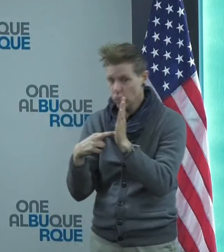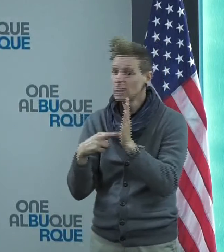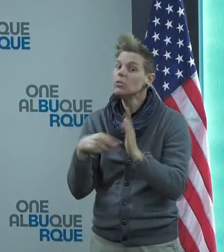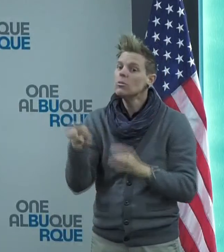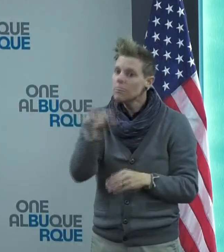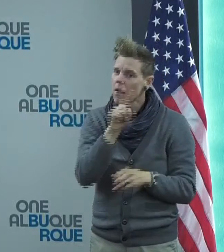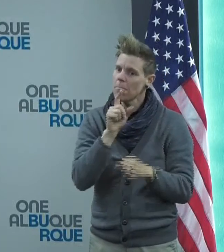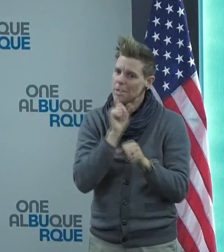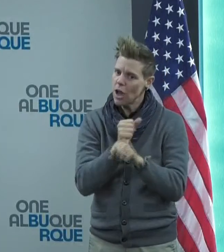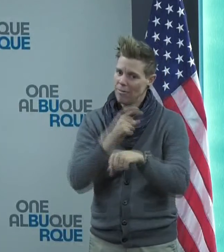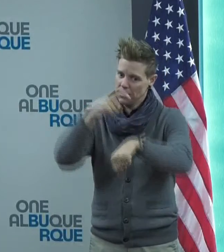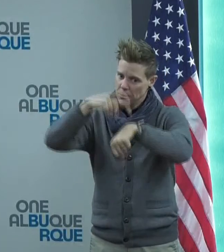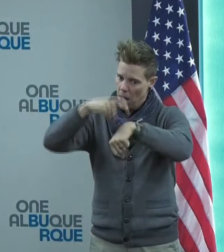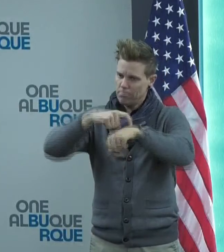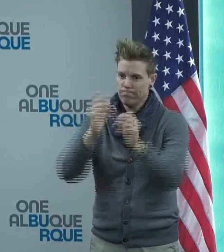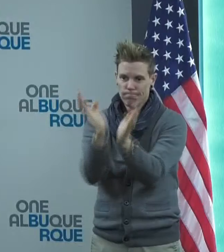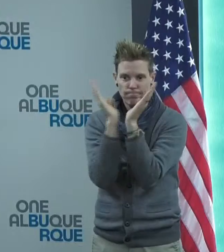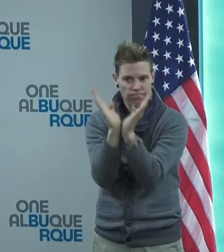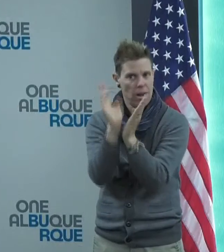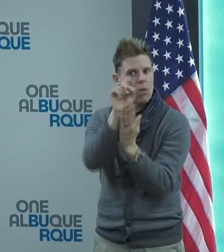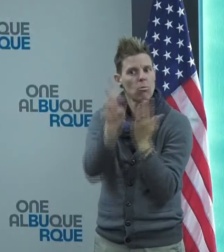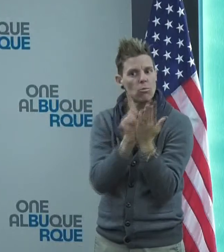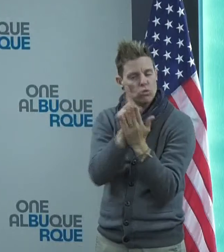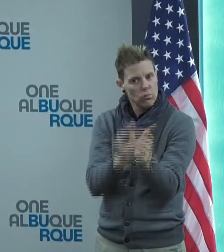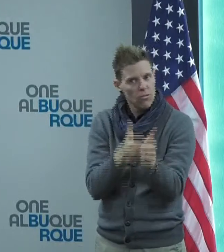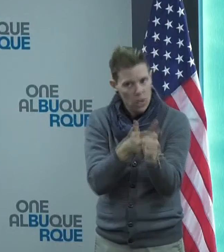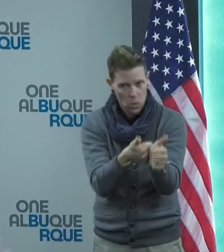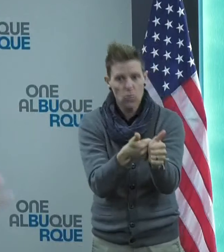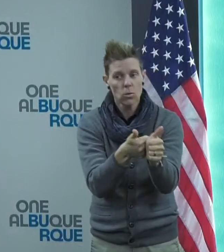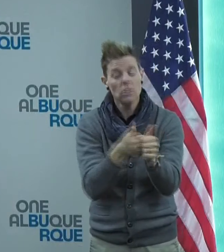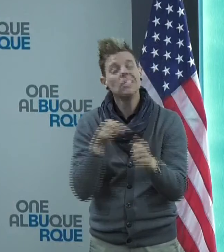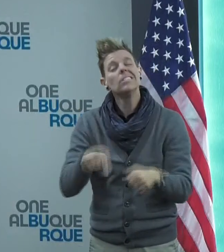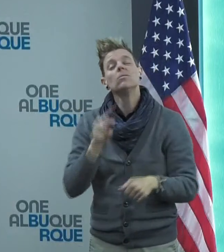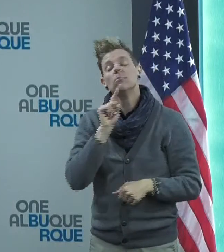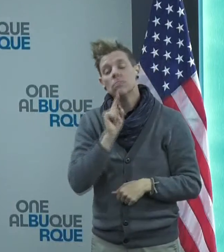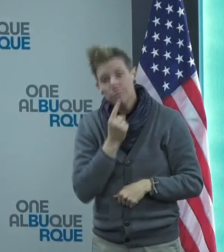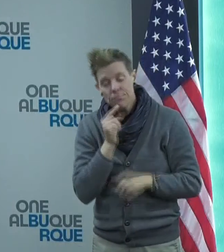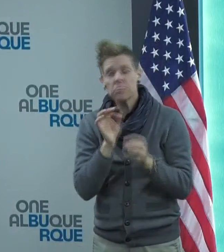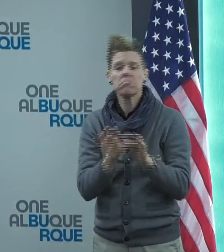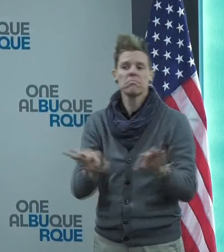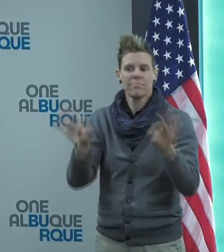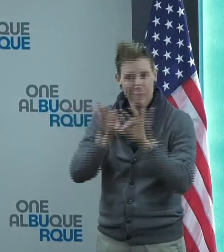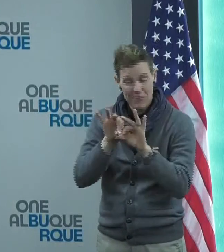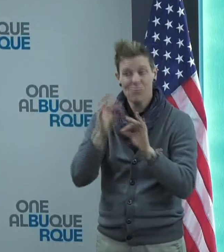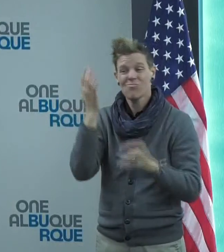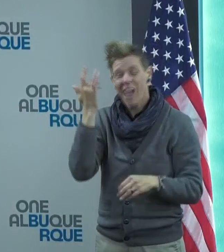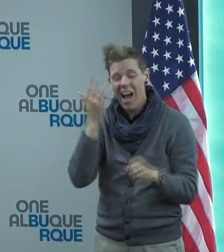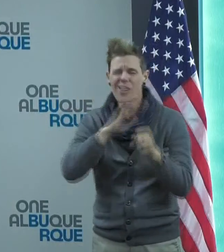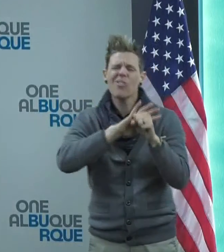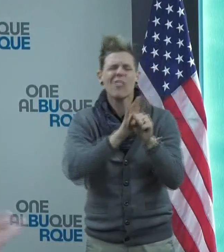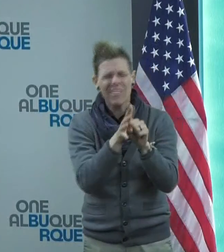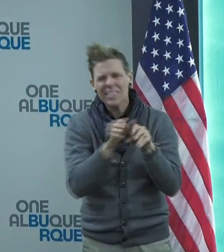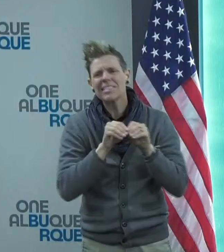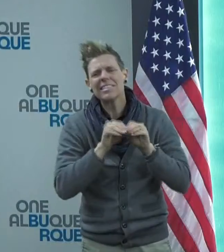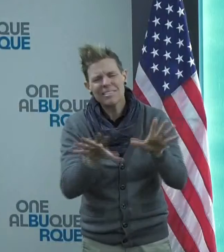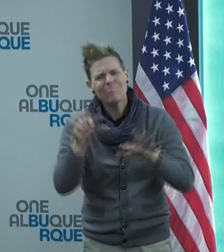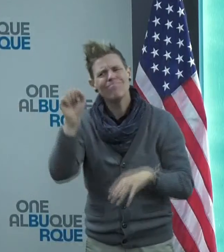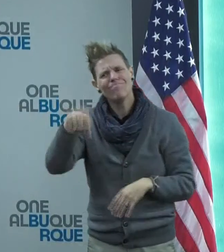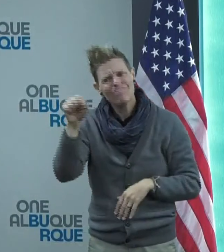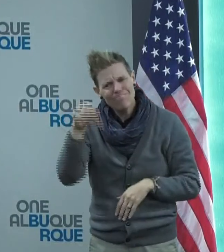up. Now, this is a very important step. Obviously, Corona, and we're going to have a little bit of an update, but by now, if you don't